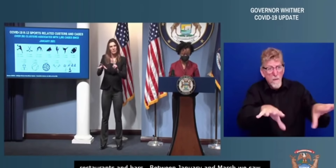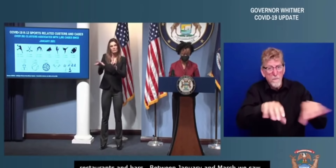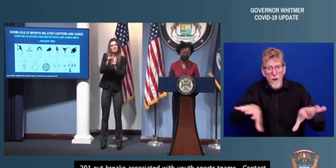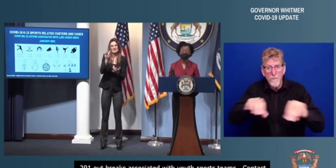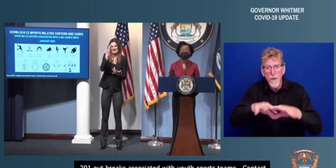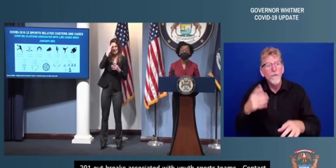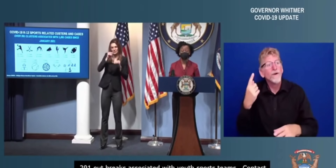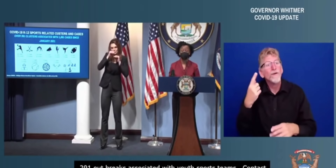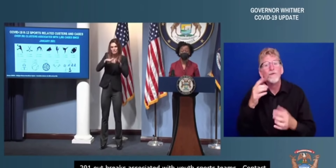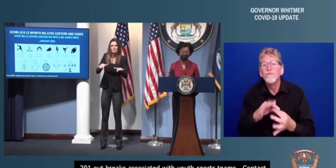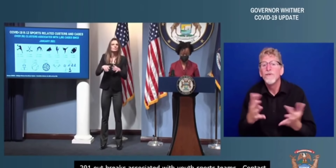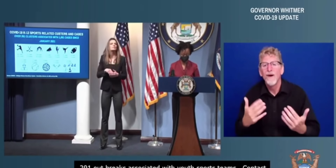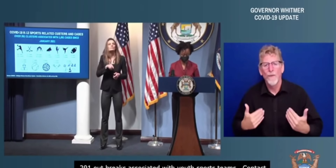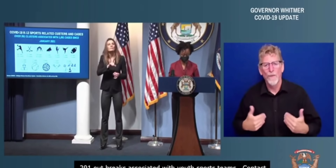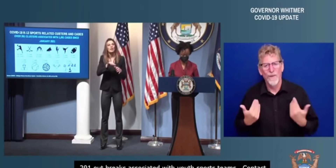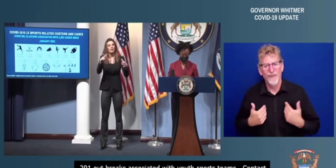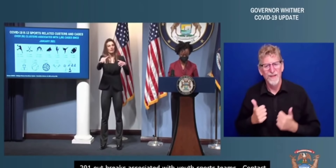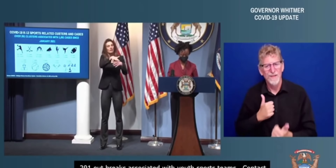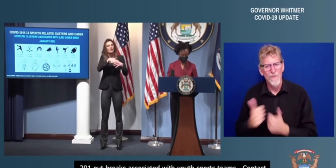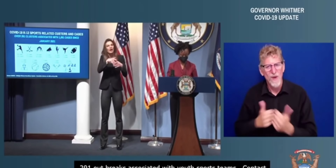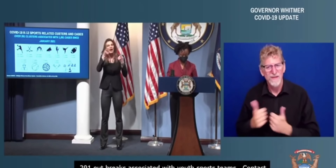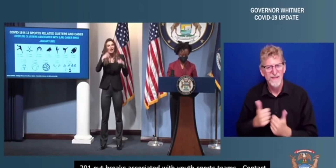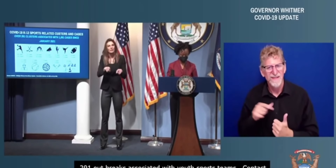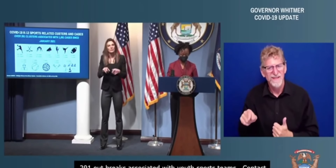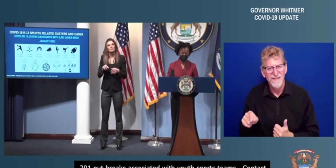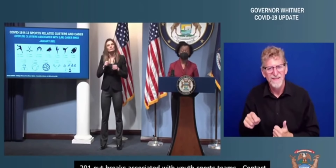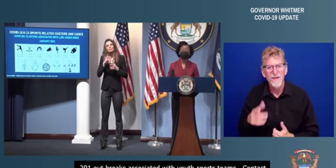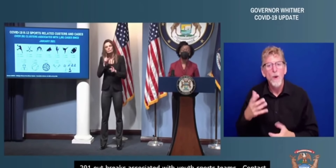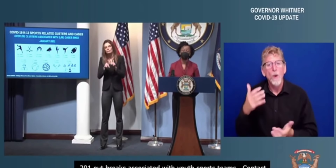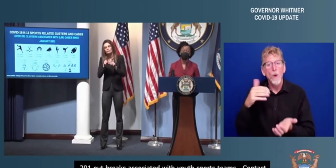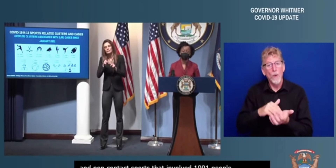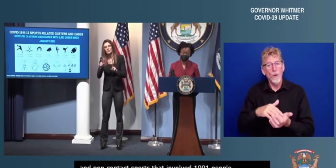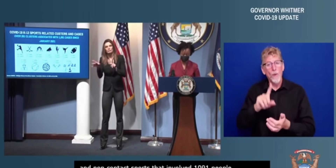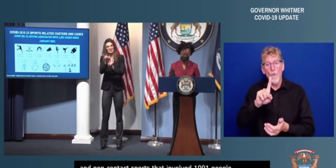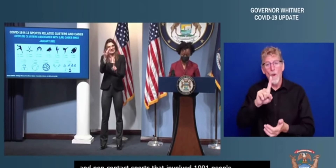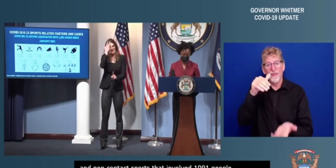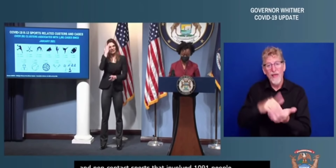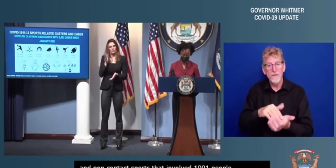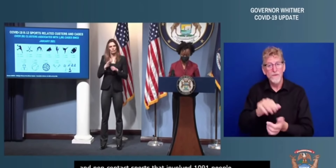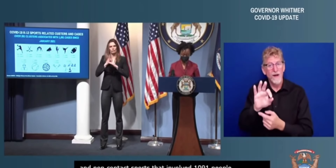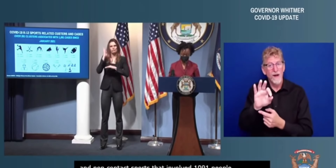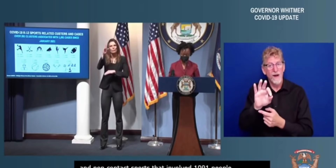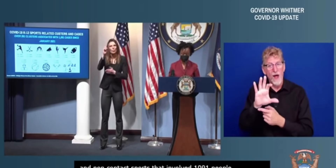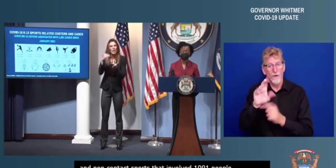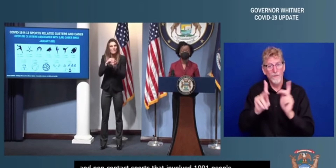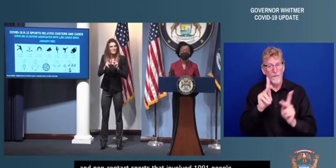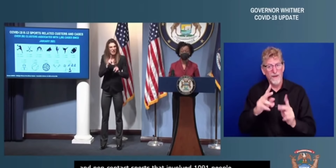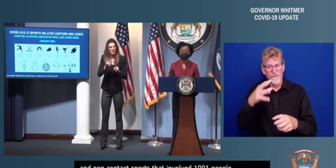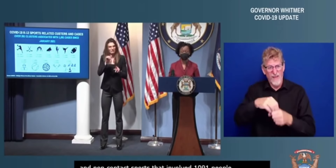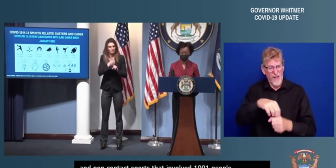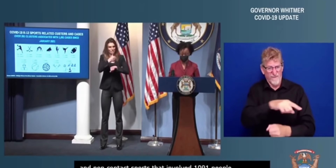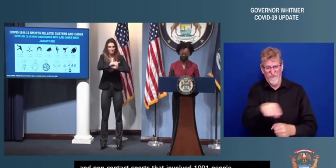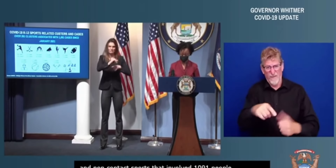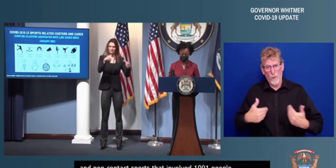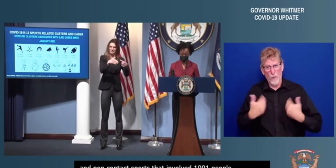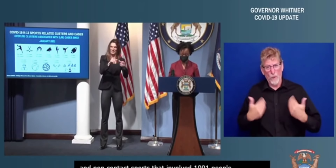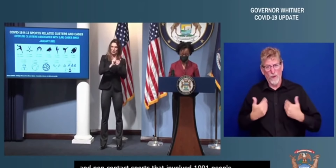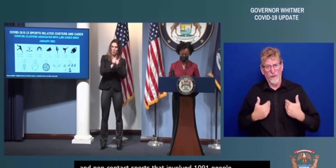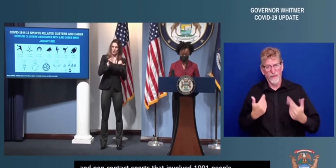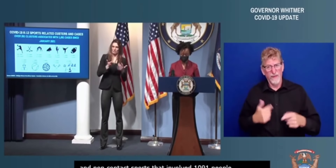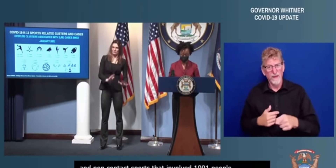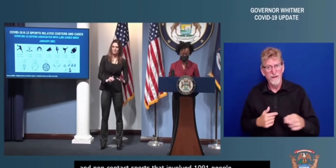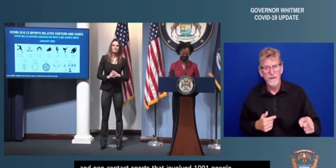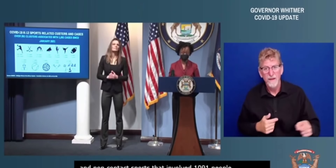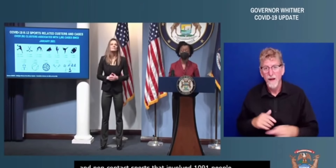least 1,091 people. We have seen 58 new outbreaks in just restaurant and